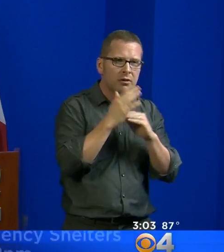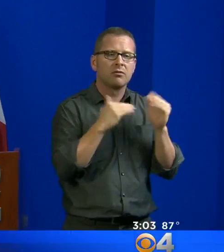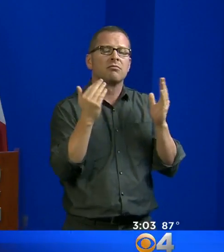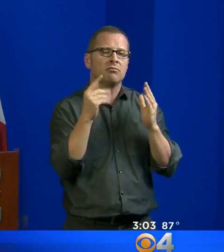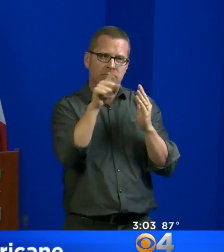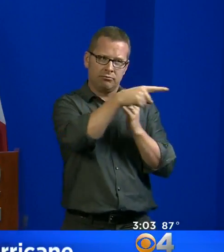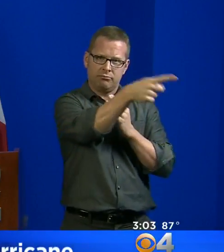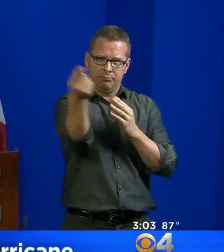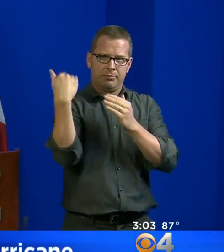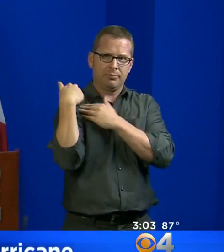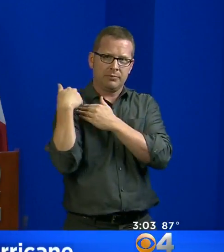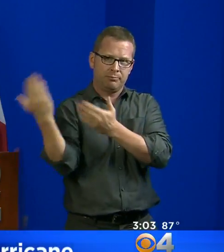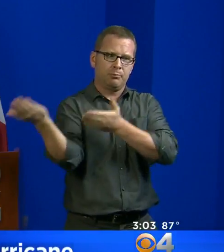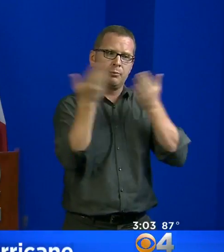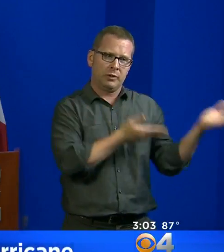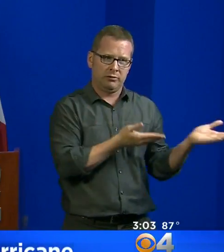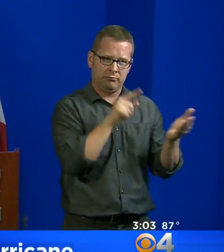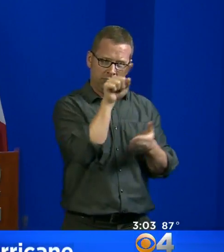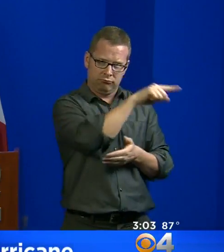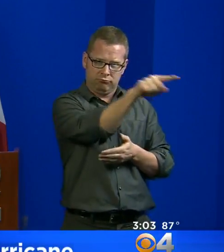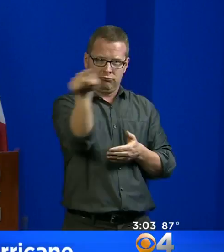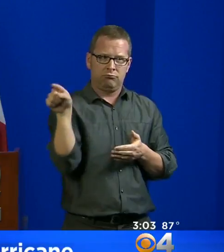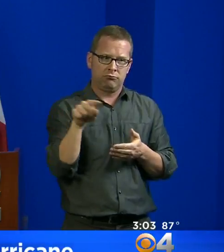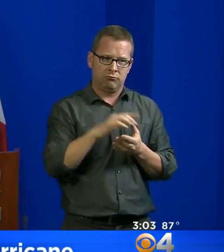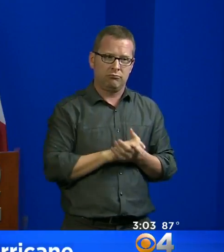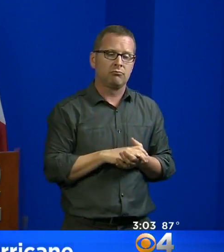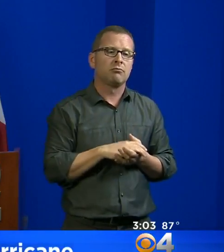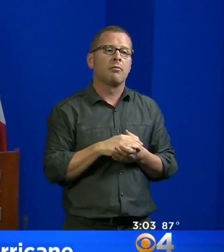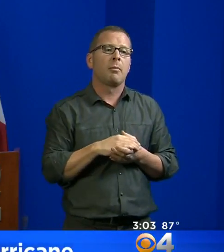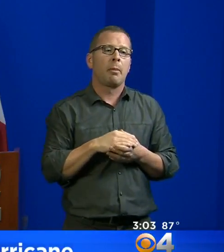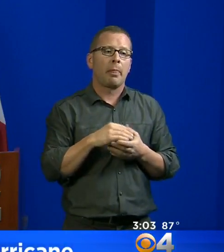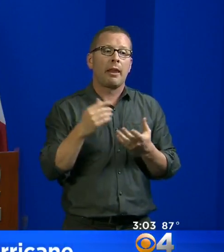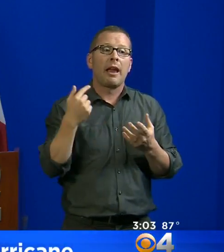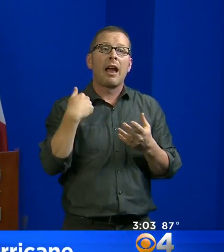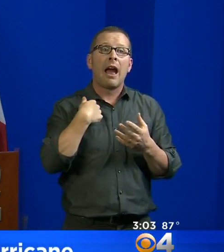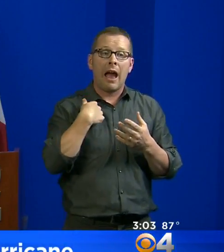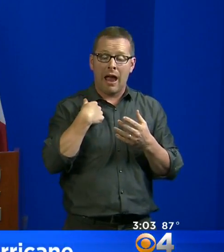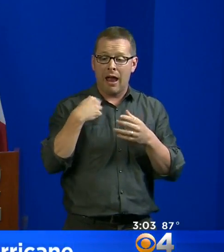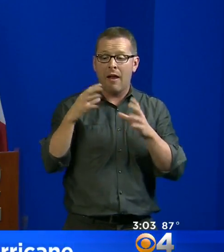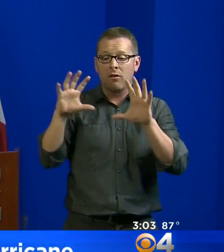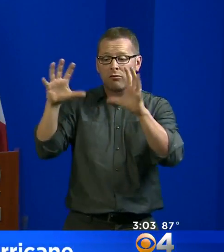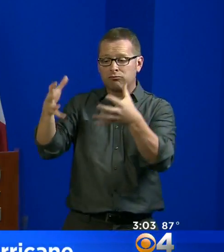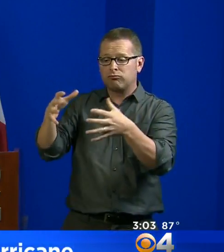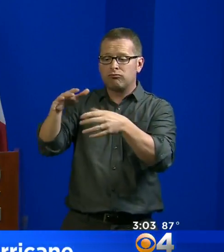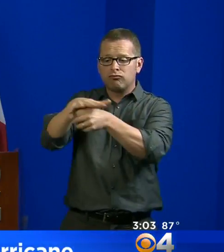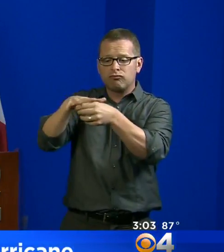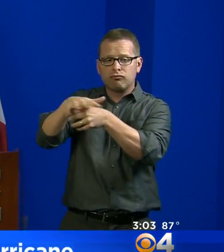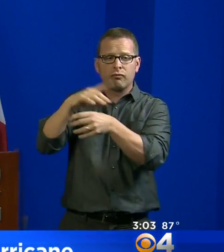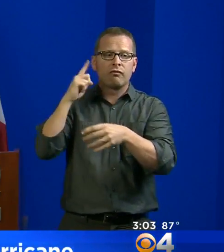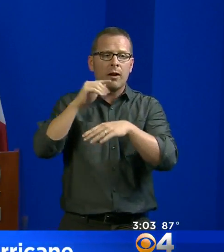must be registered first. Registration forms can be found on